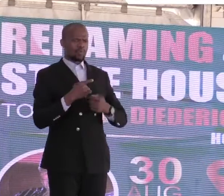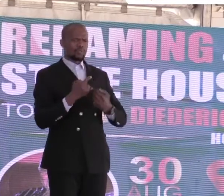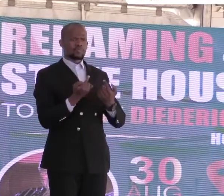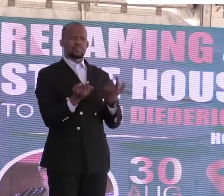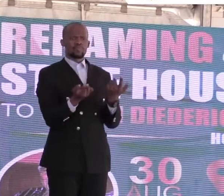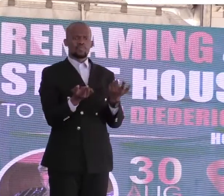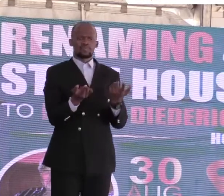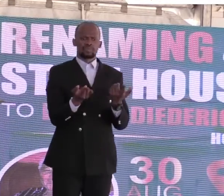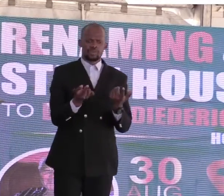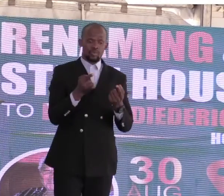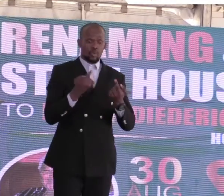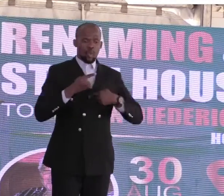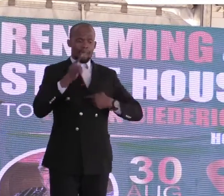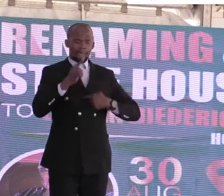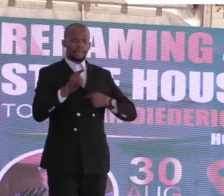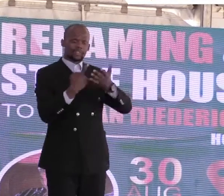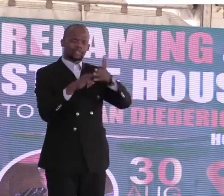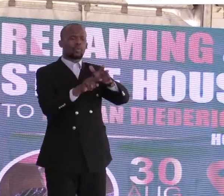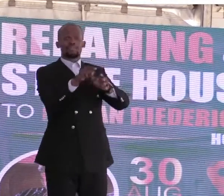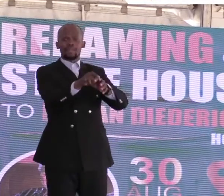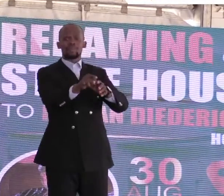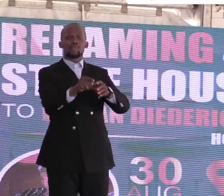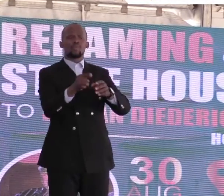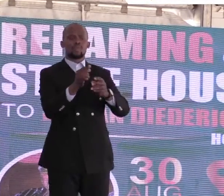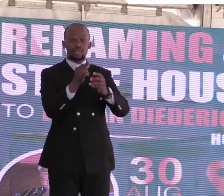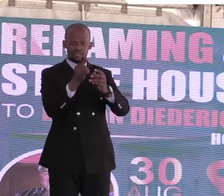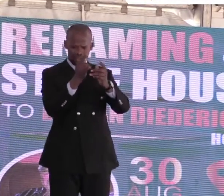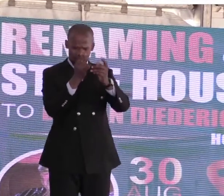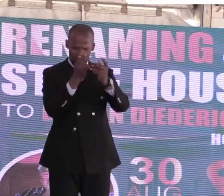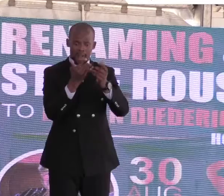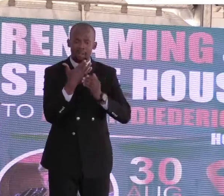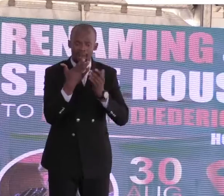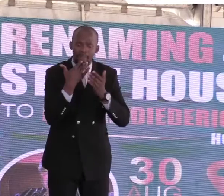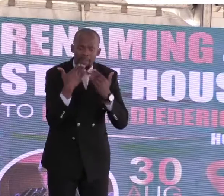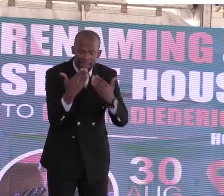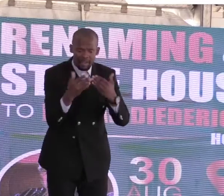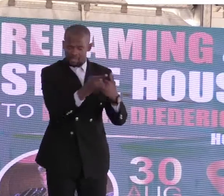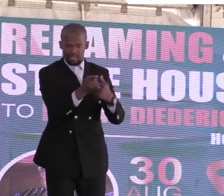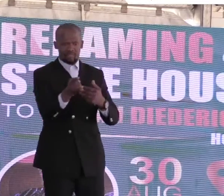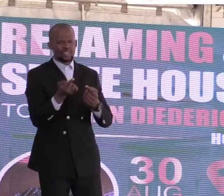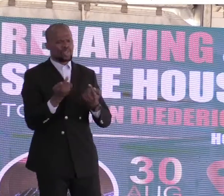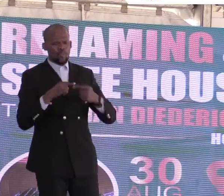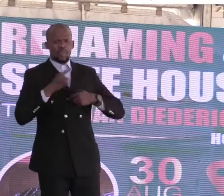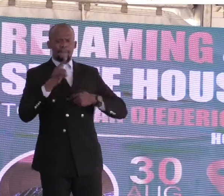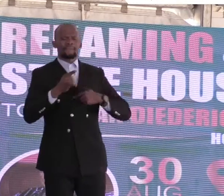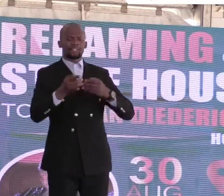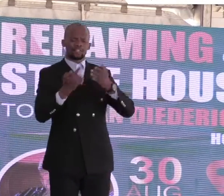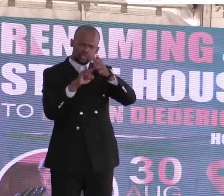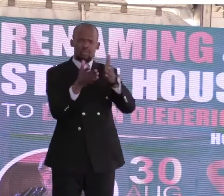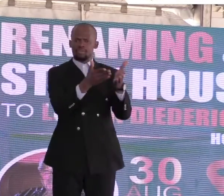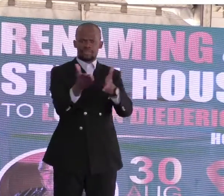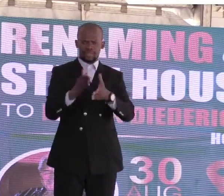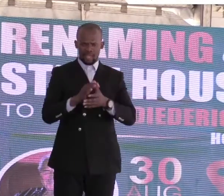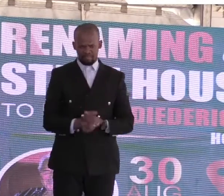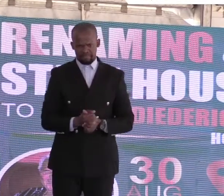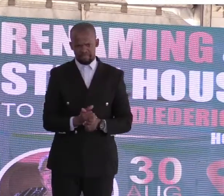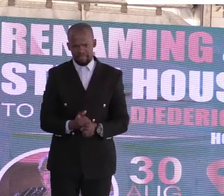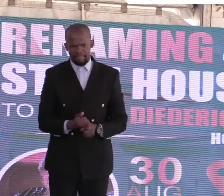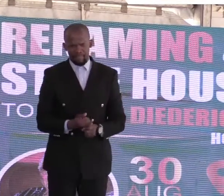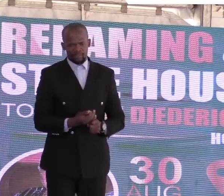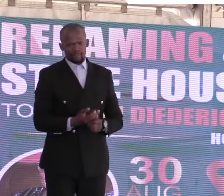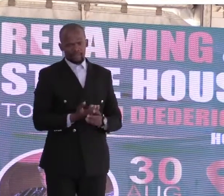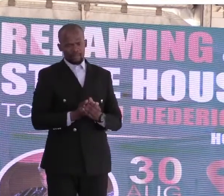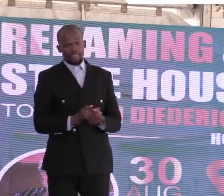never repay. She belongs to a class of special people, ovuka ibambe, omafunga